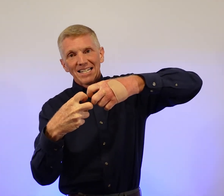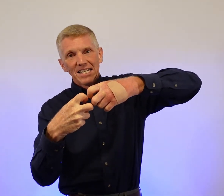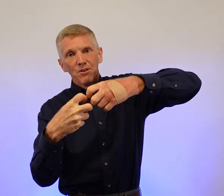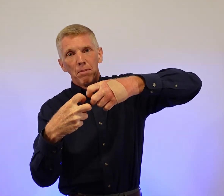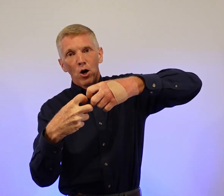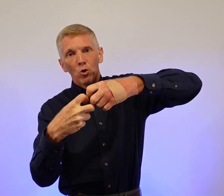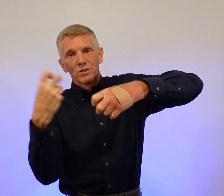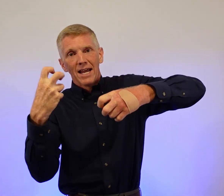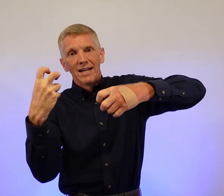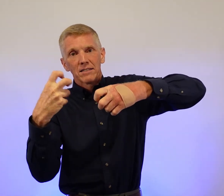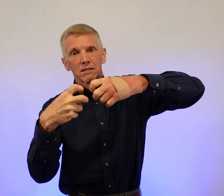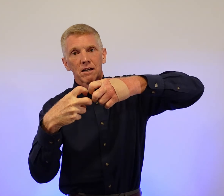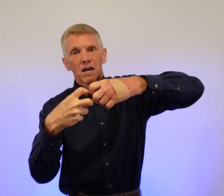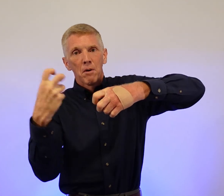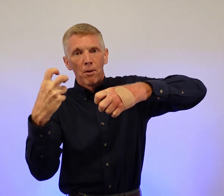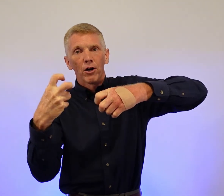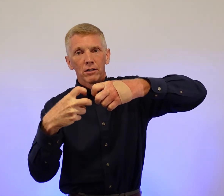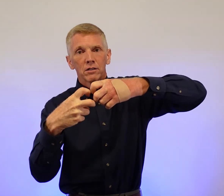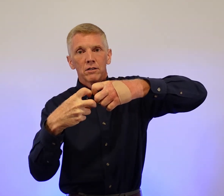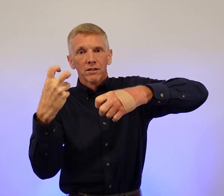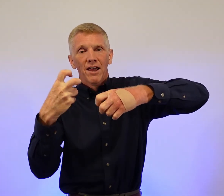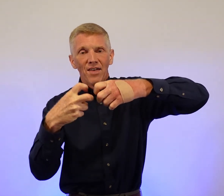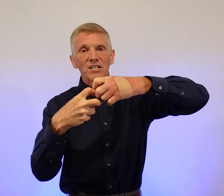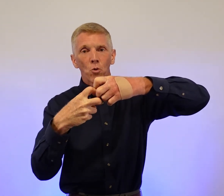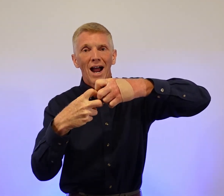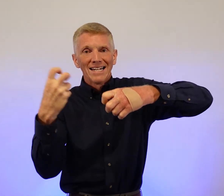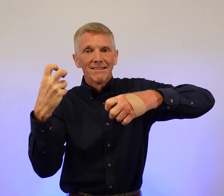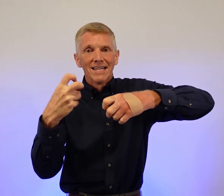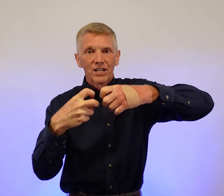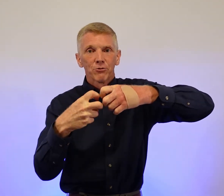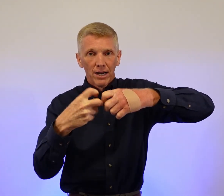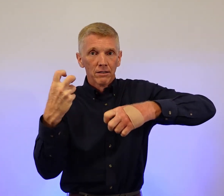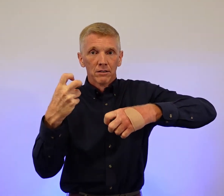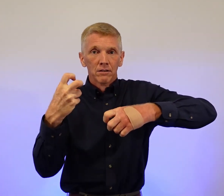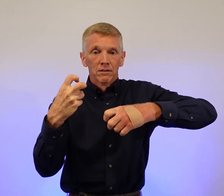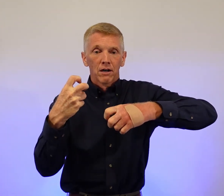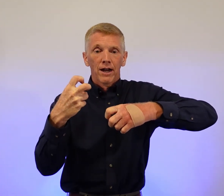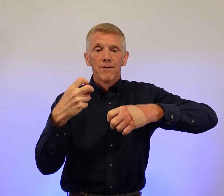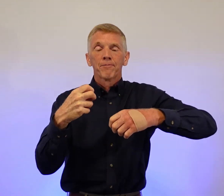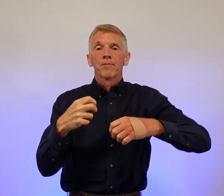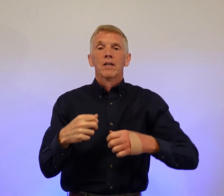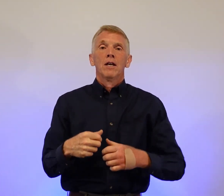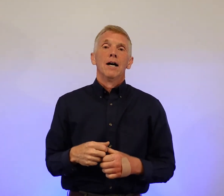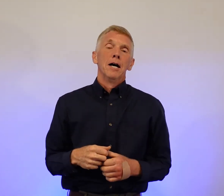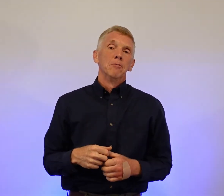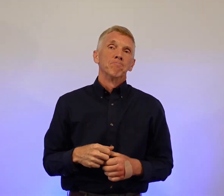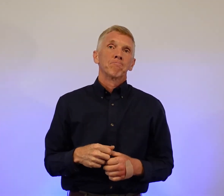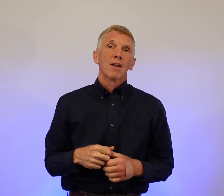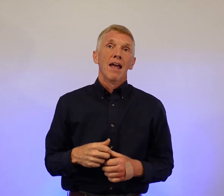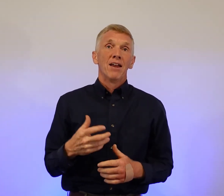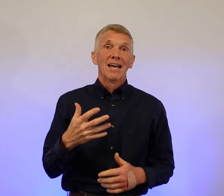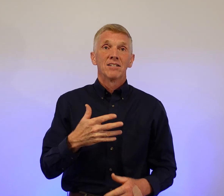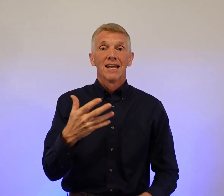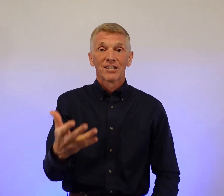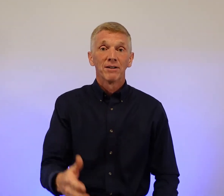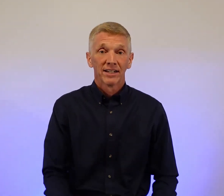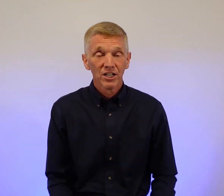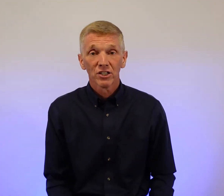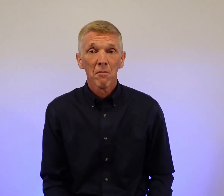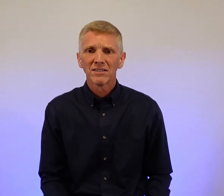the bones and it's come apart. Okay? That's why I need the X-ray. All right? And then as the X-ray technician, he might say,